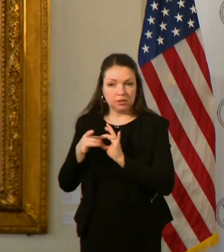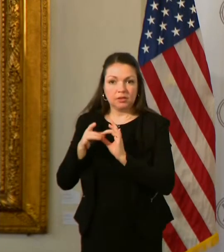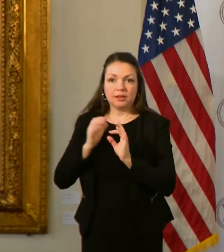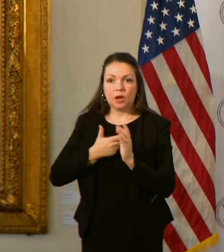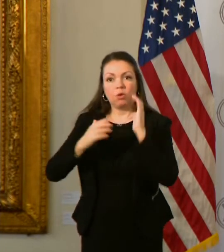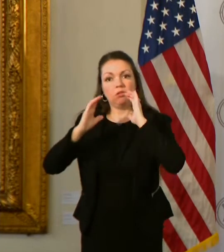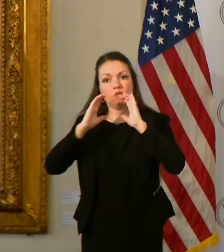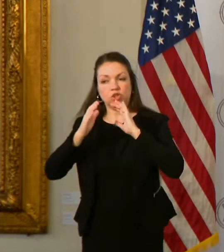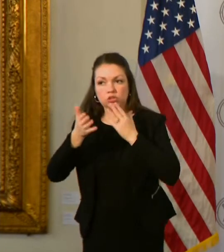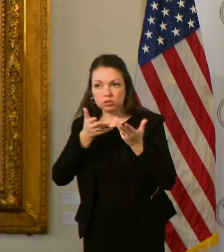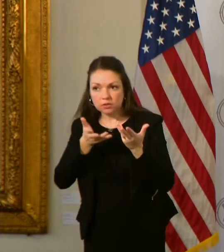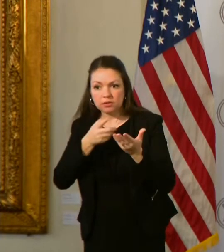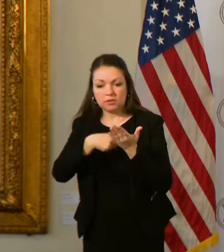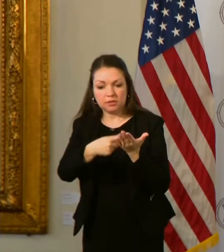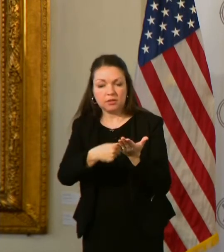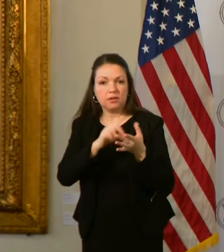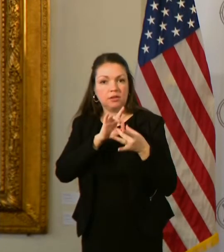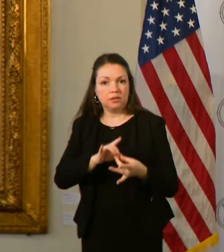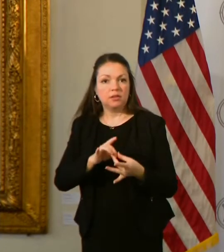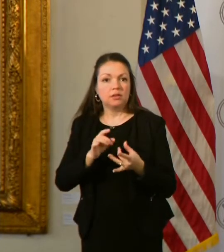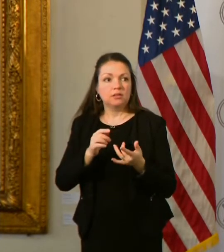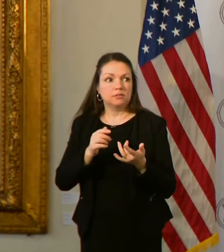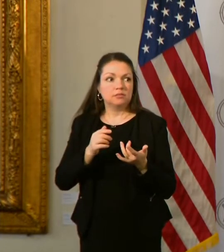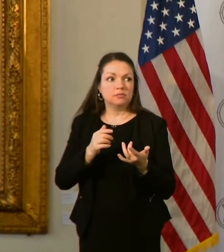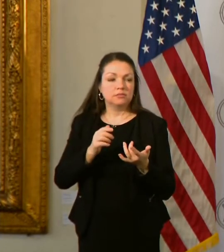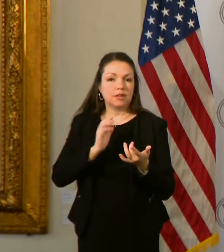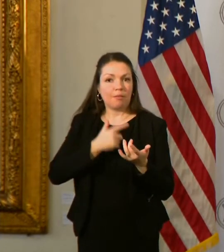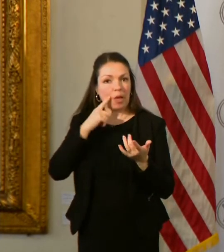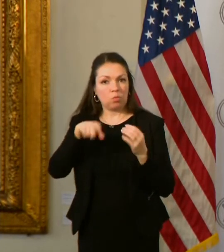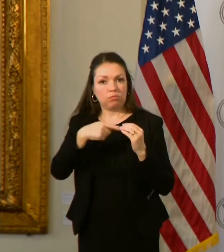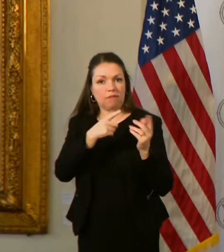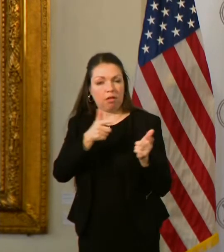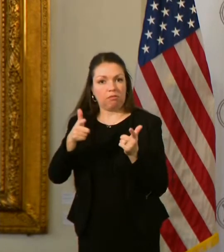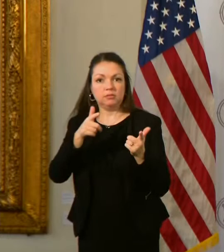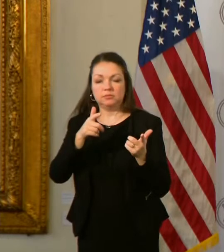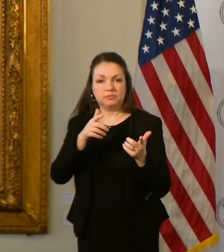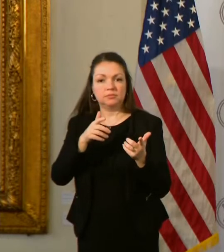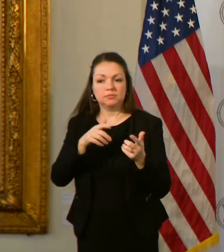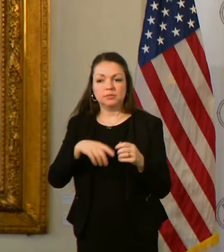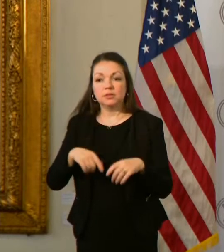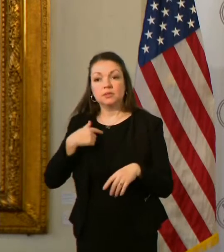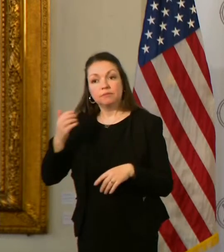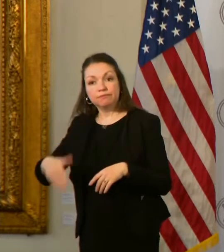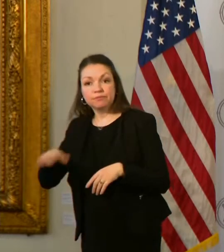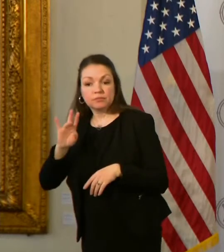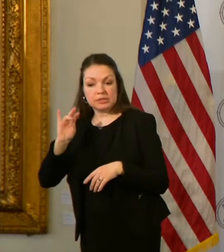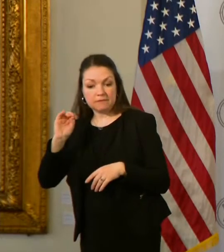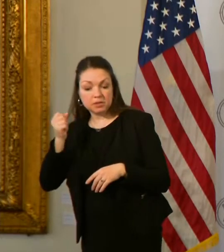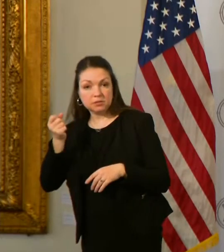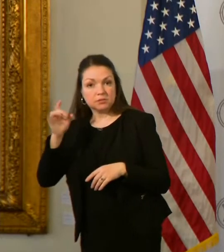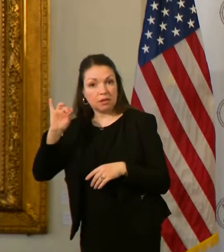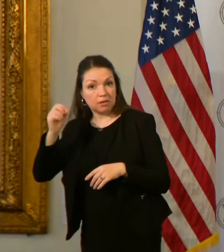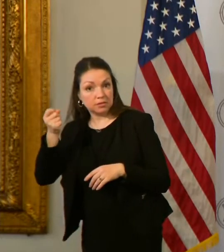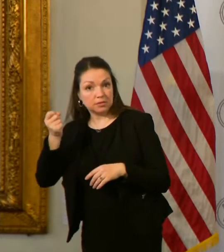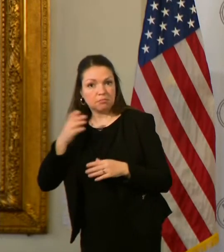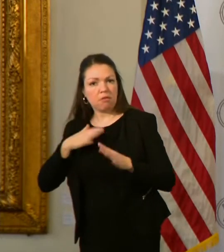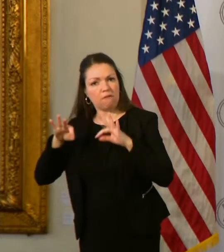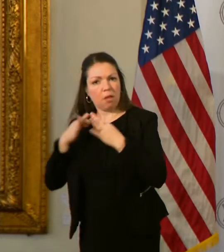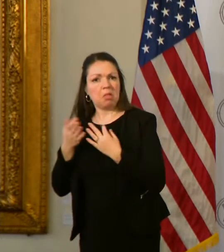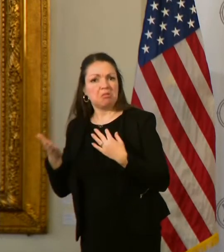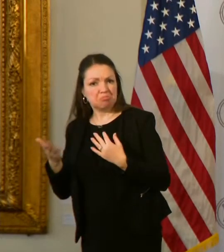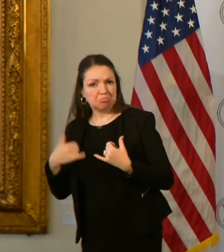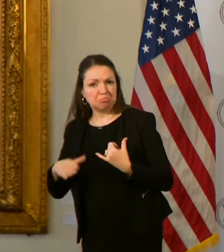stem it. I grew up in Cabrini in the 70s and 80s, and had families there in the early